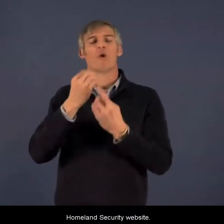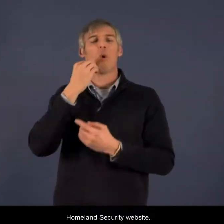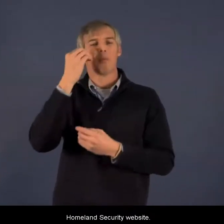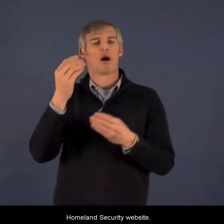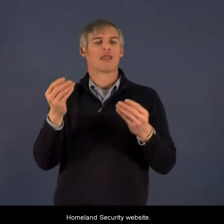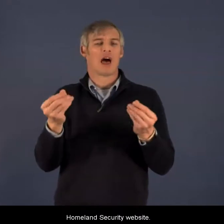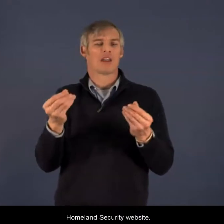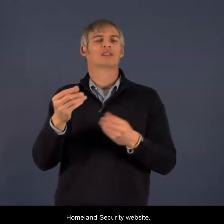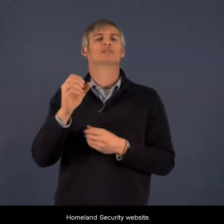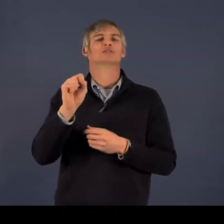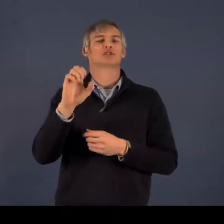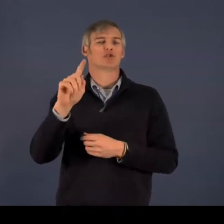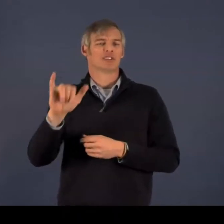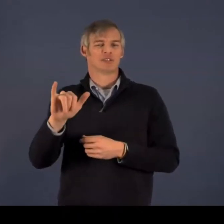Homeland Security website